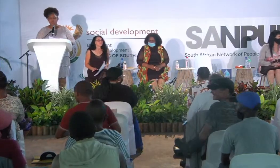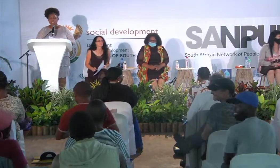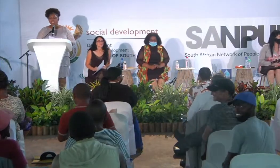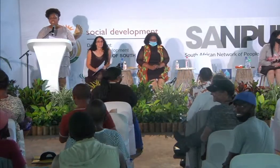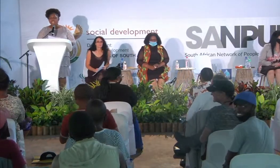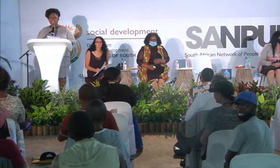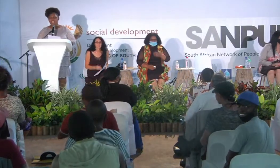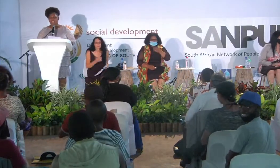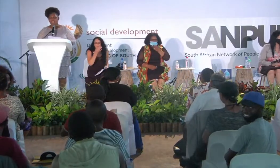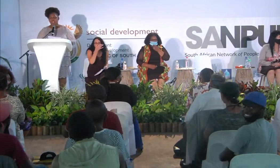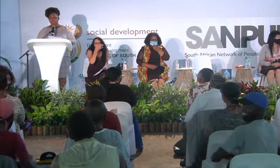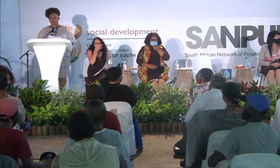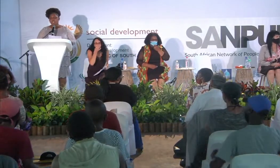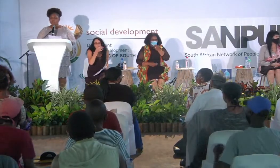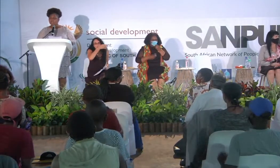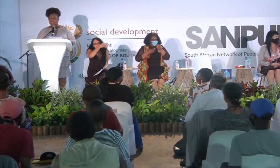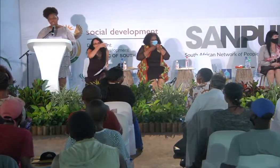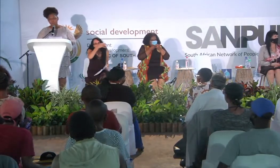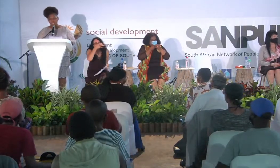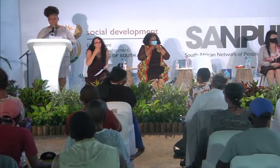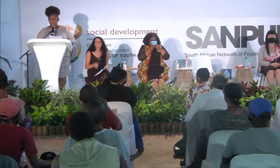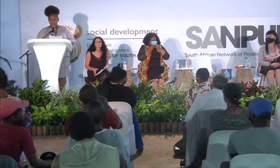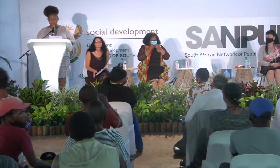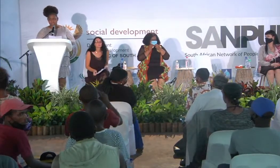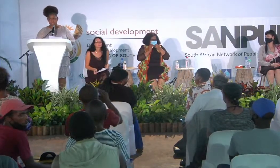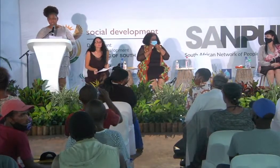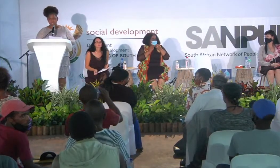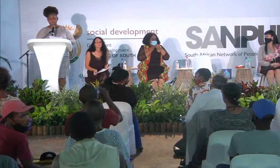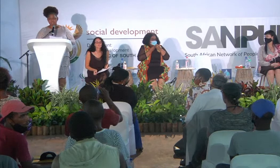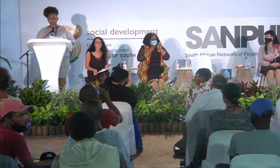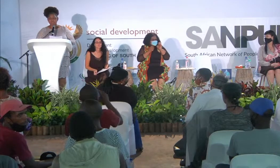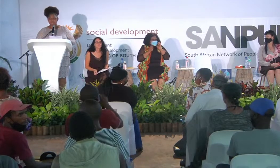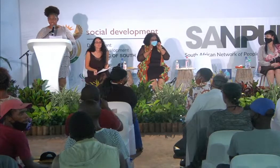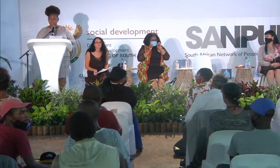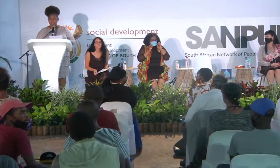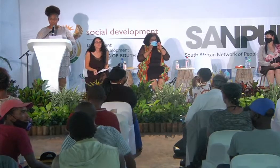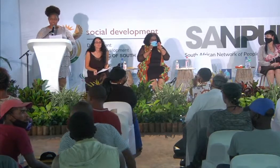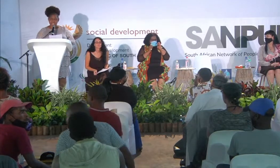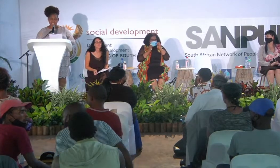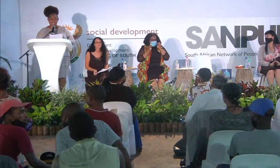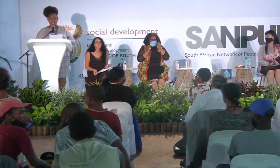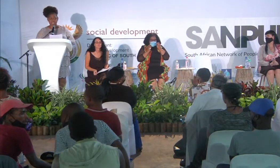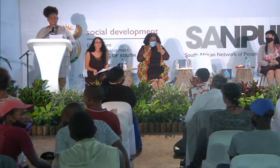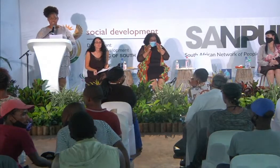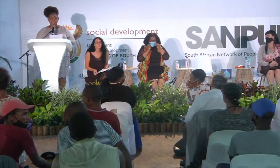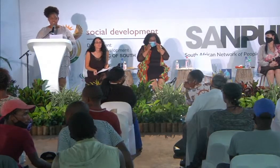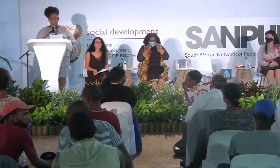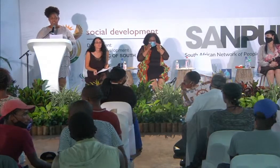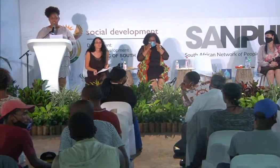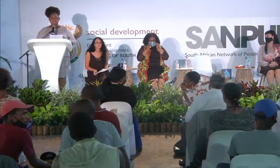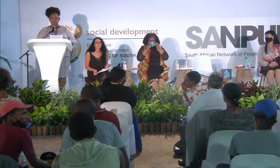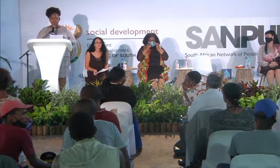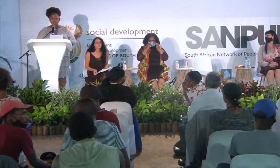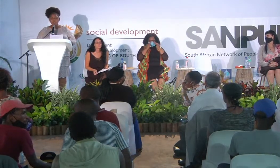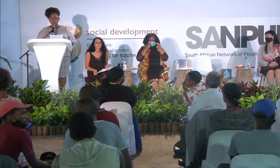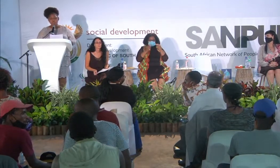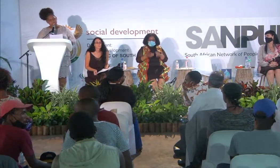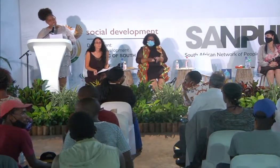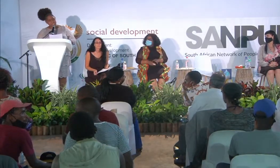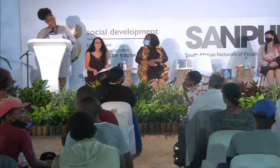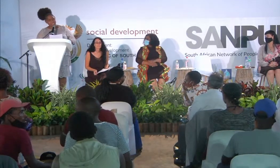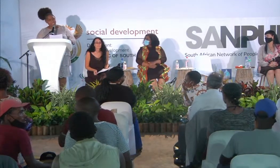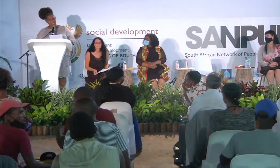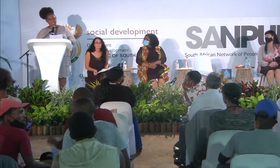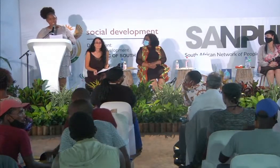And we're here to liberate ourselves from the shackles of drugs in our own